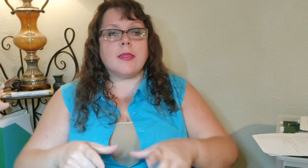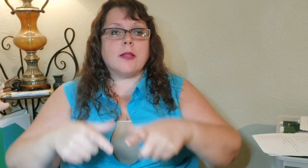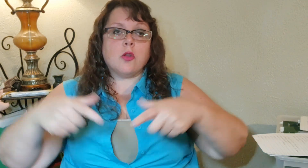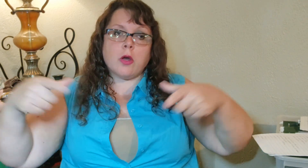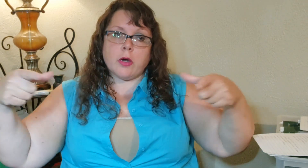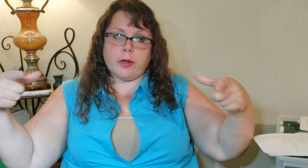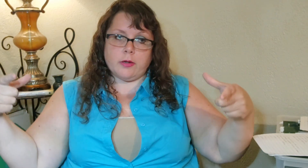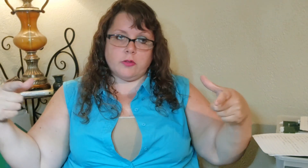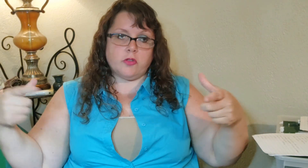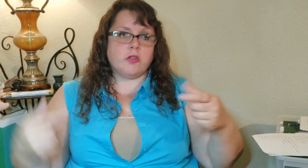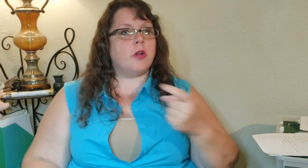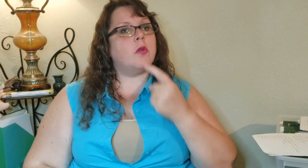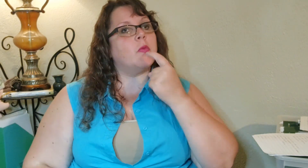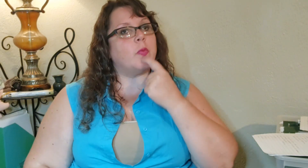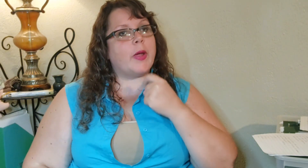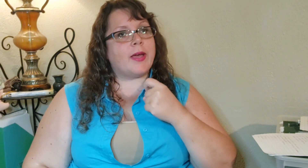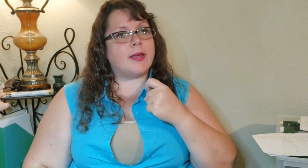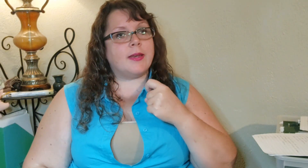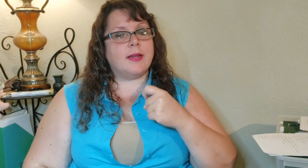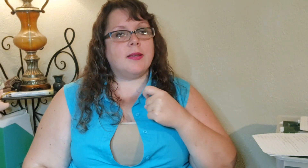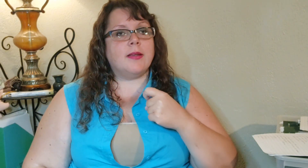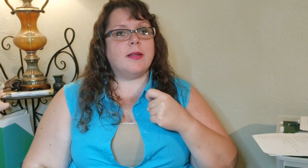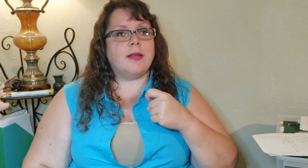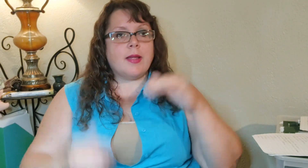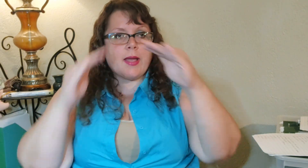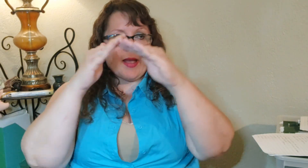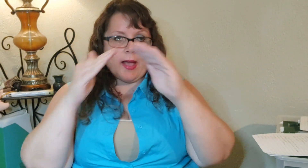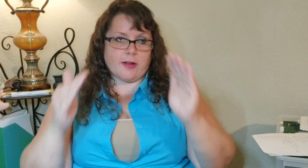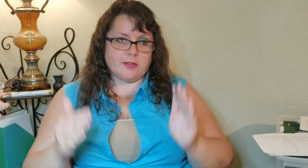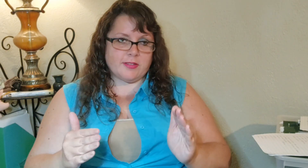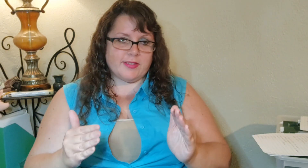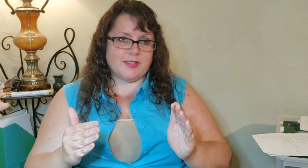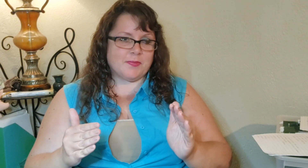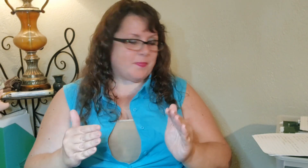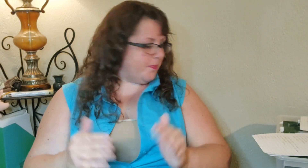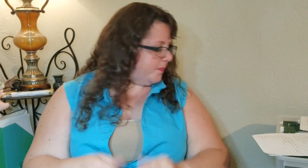in the large red house.